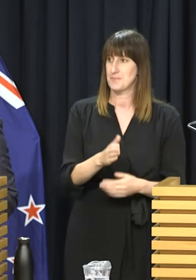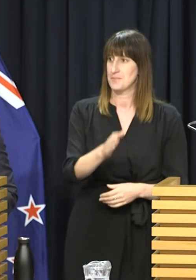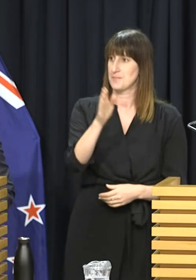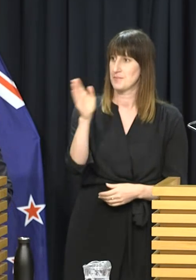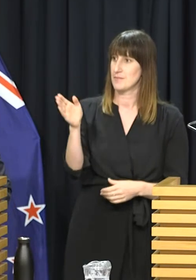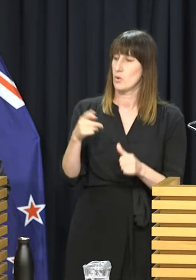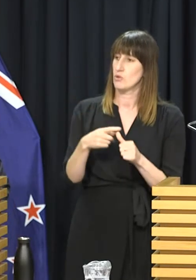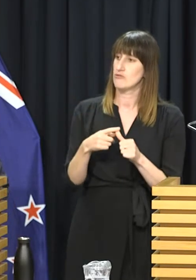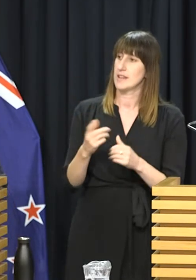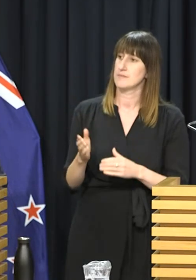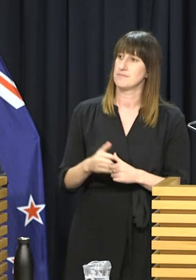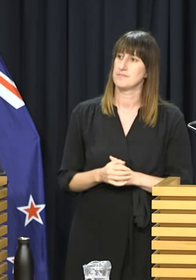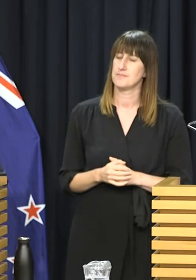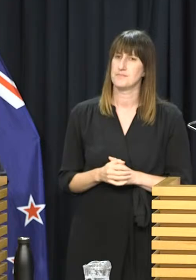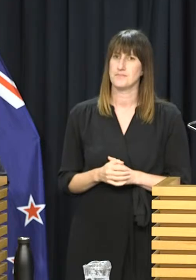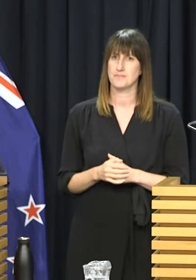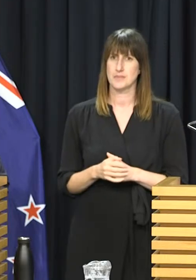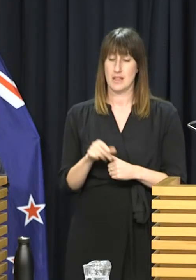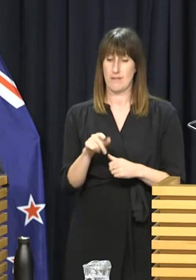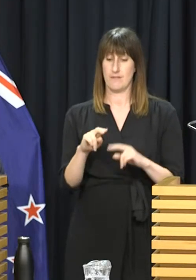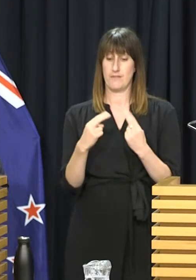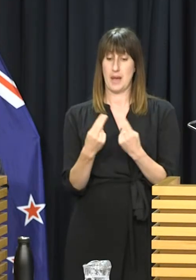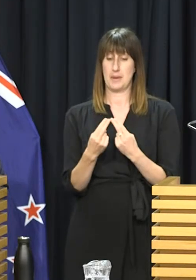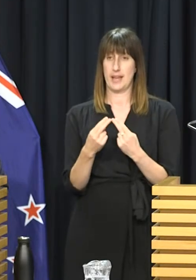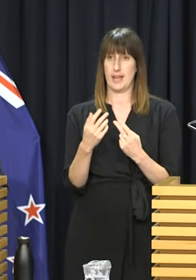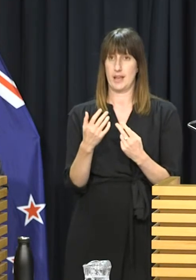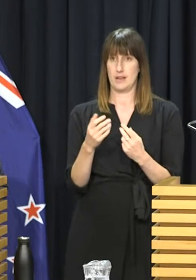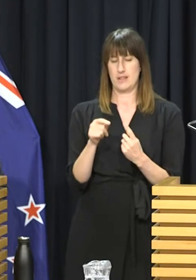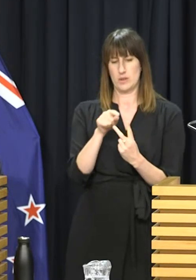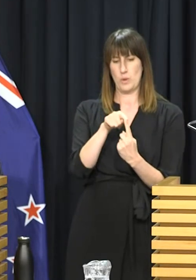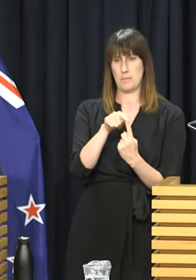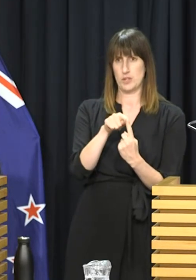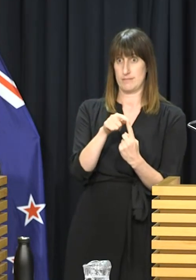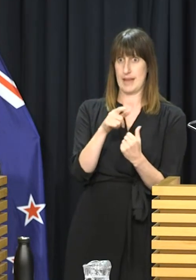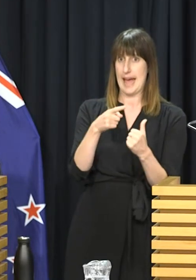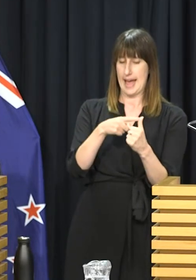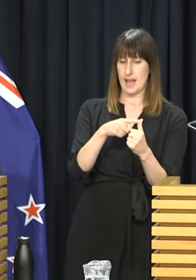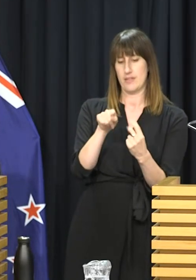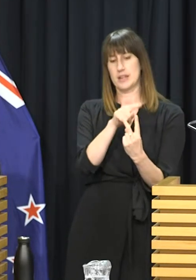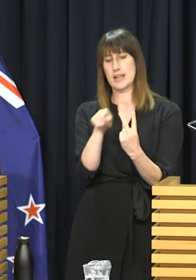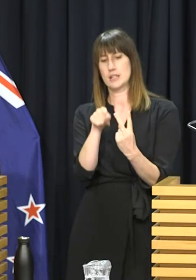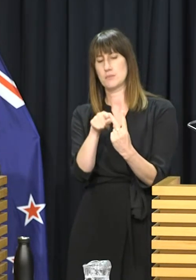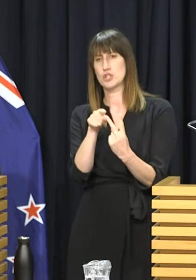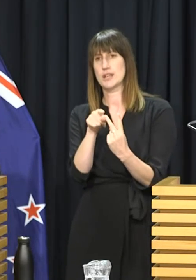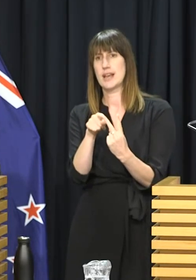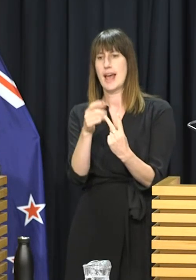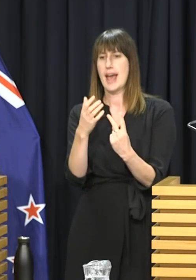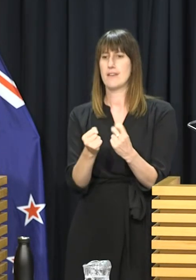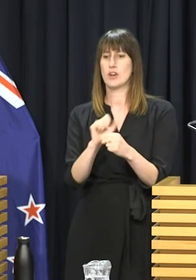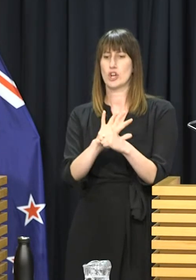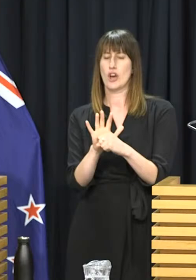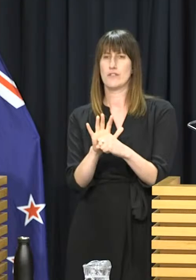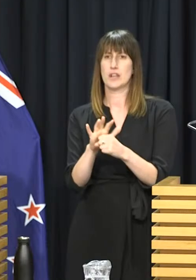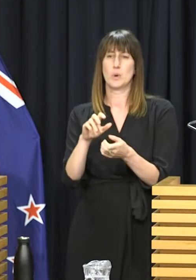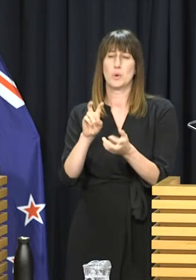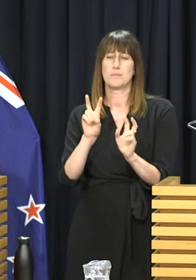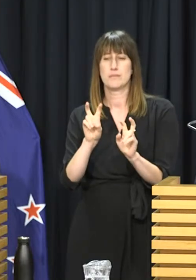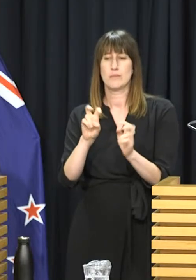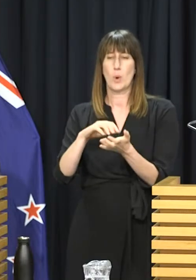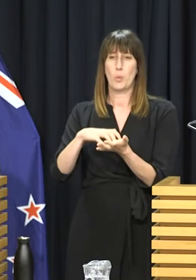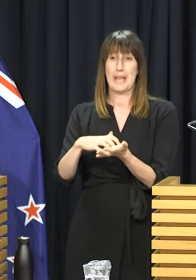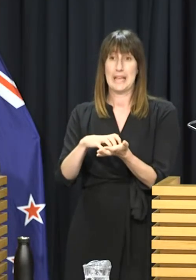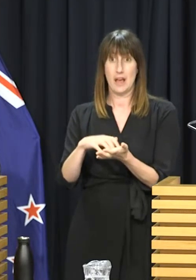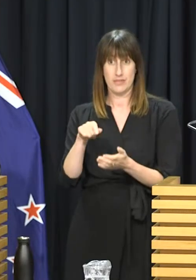back to Audrey. Is the other family member who's got a weak positive a school child? No, it's an adult member of the